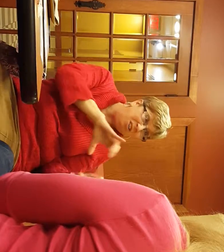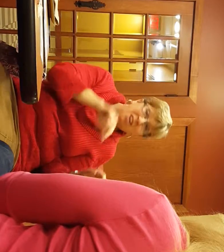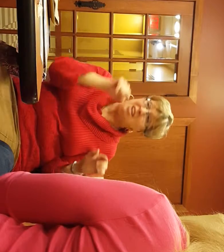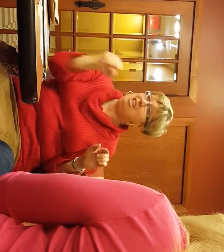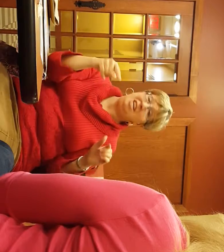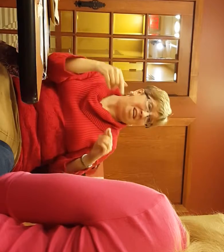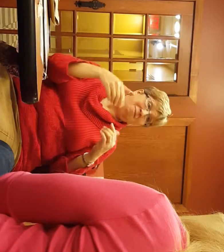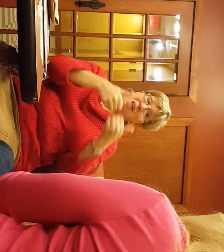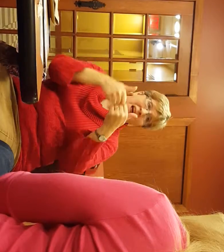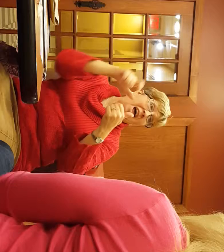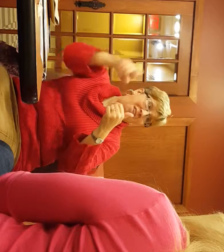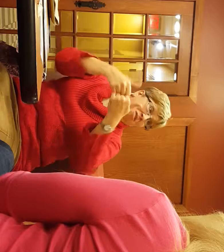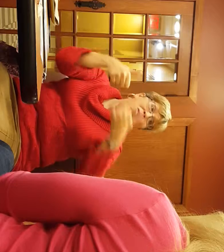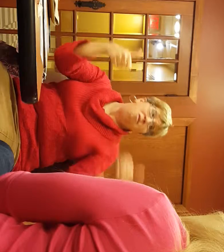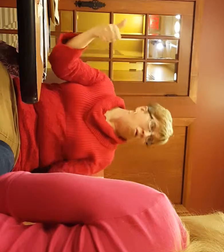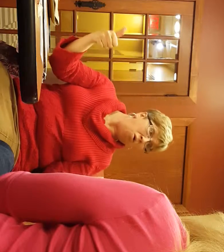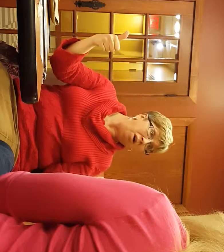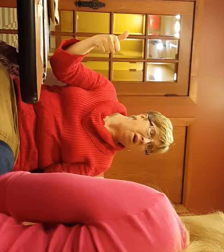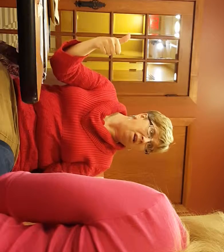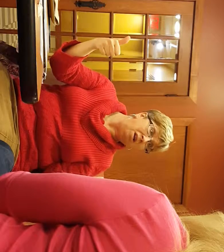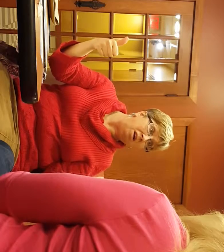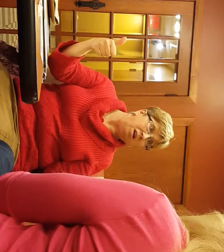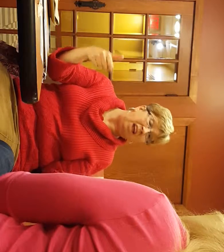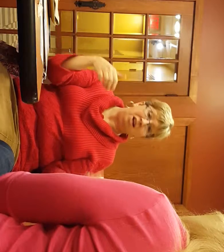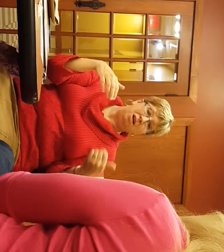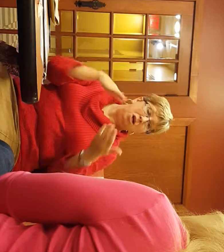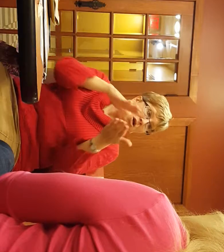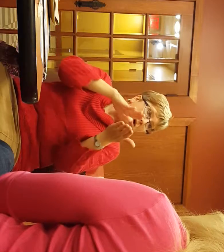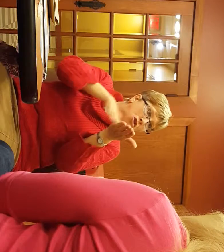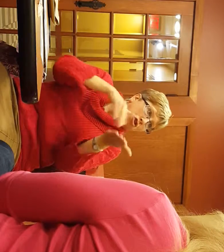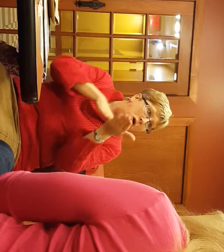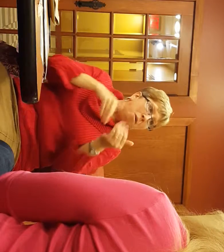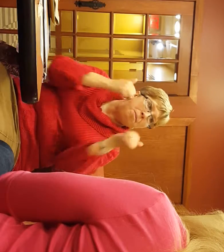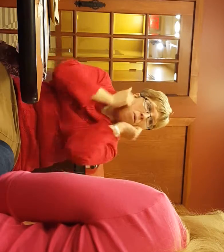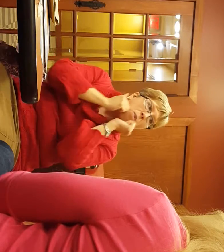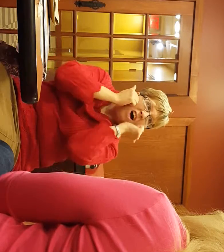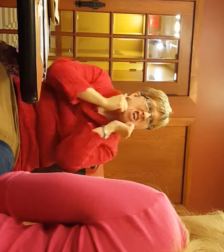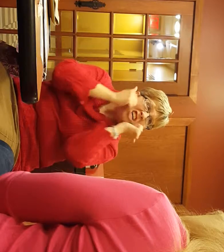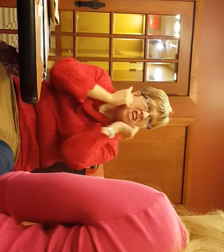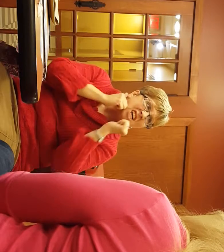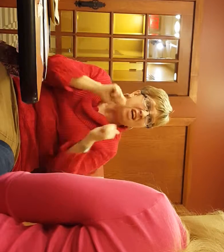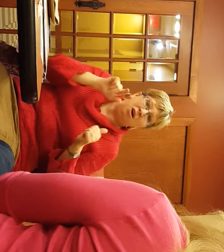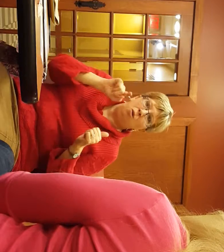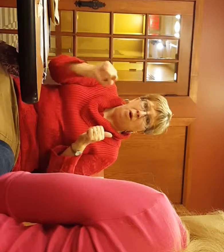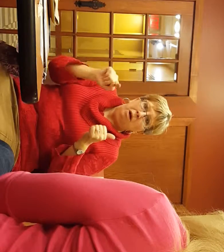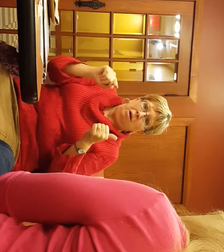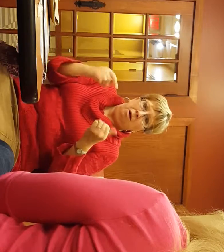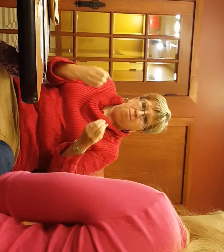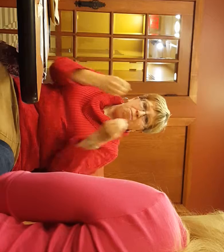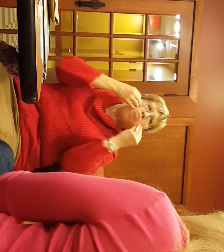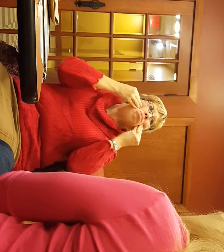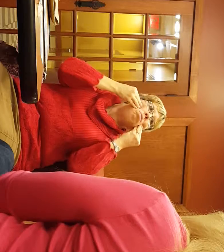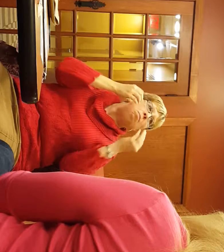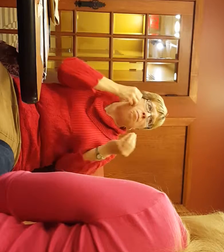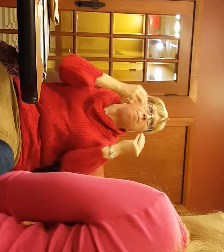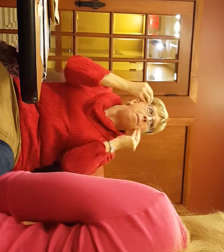in the bathroom, she says, "Mama, can I use that soap?" Because she knows if she washes with something, it'll give her hives on her hand. Anything with fragrance in